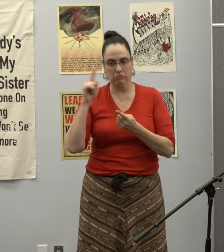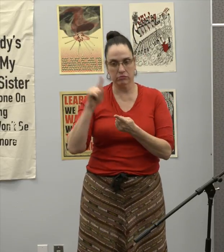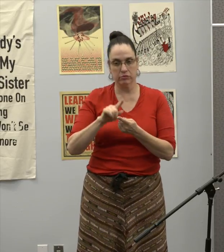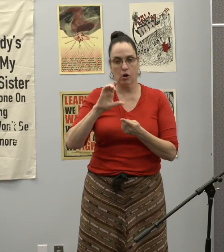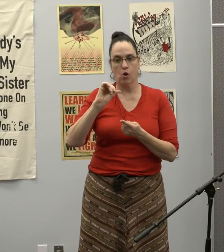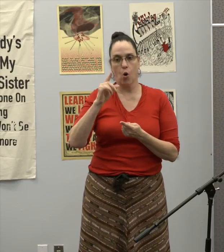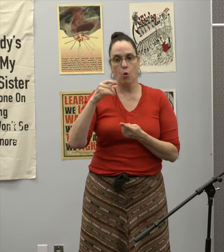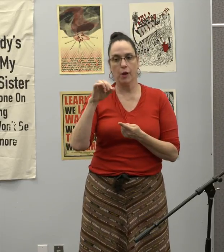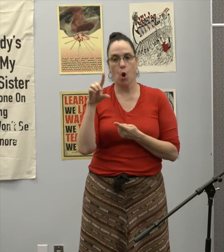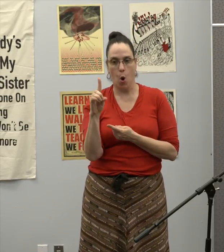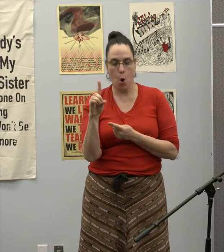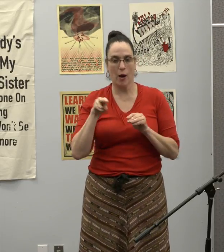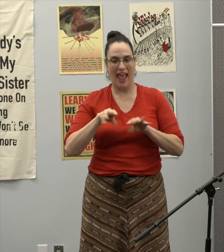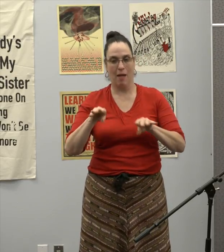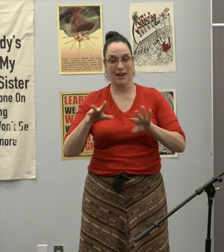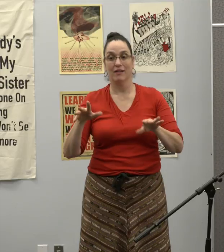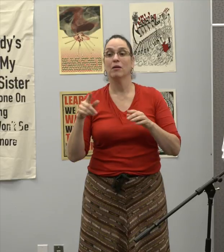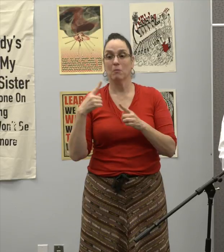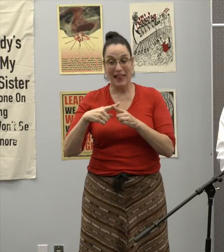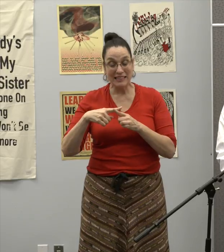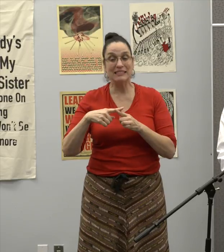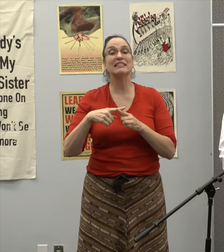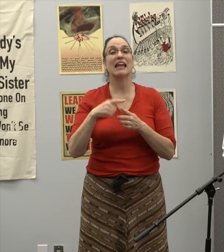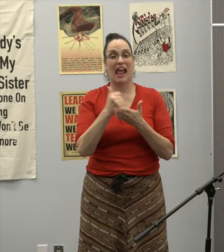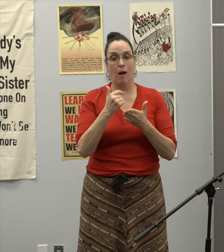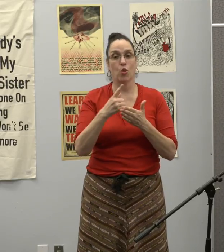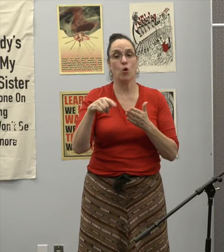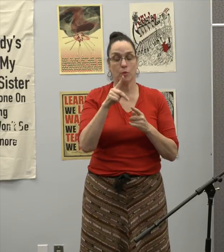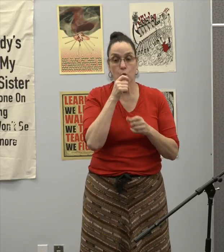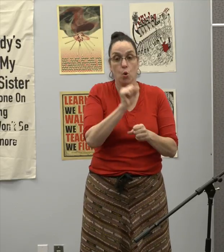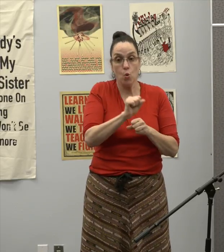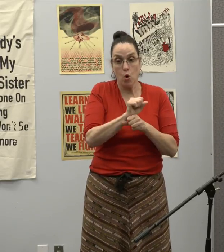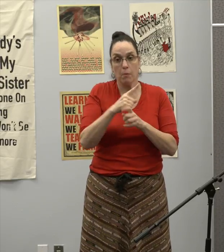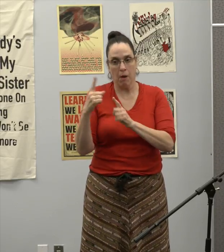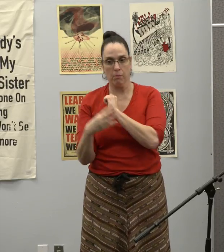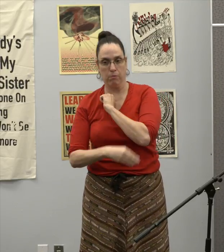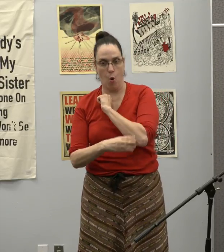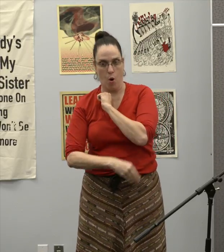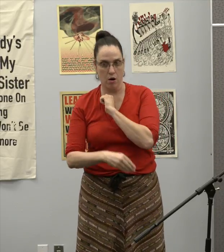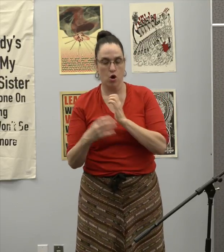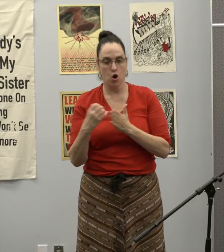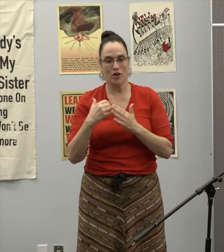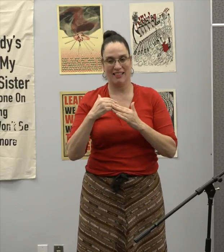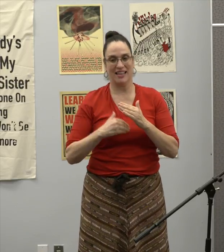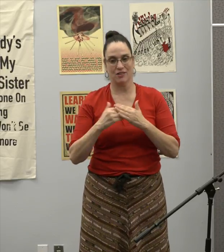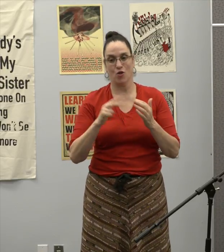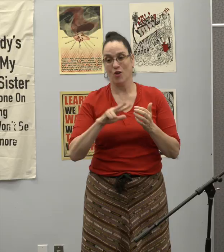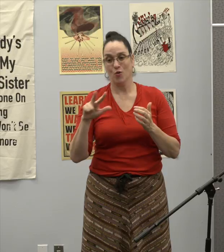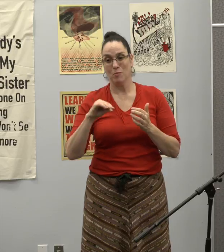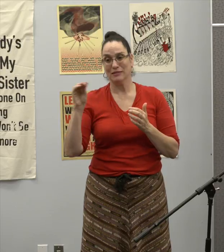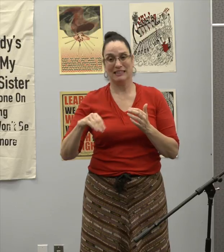it covered the working poor earning less than 133% of the federal poverty level. And it provided funding for research on the